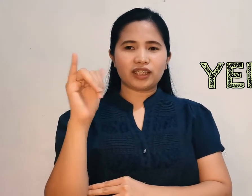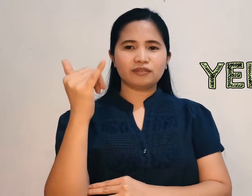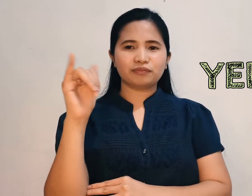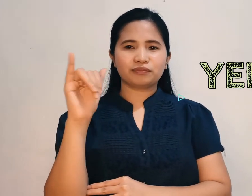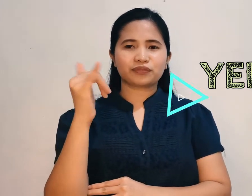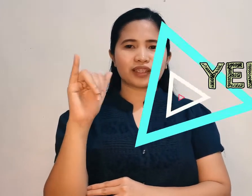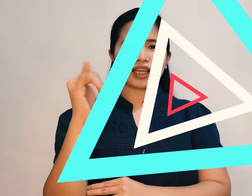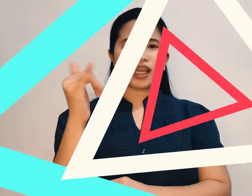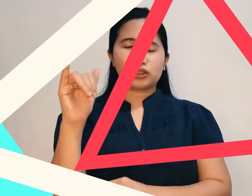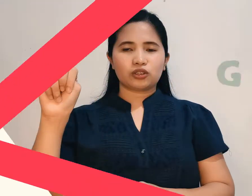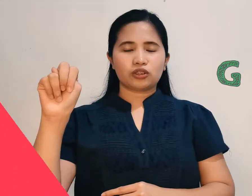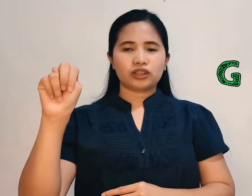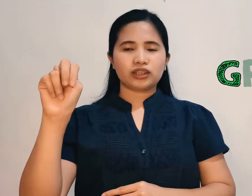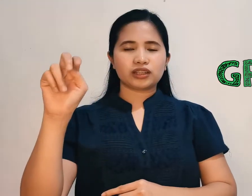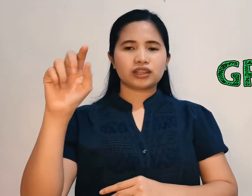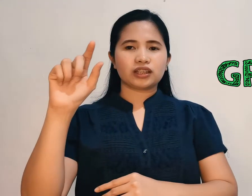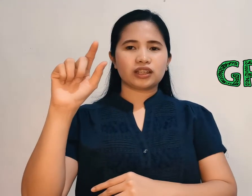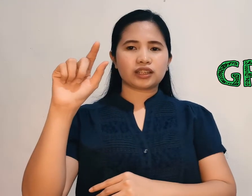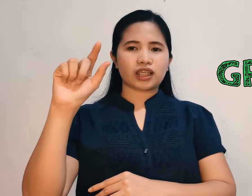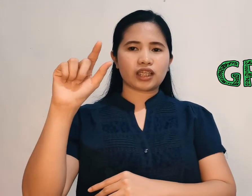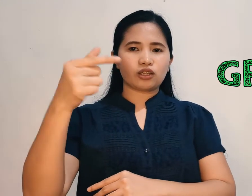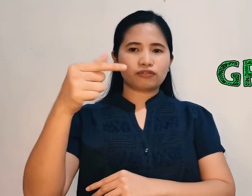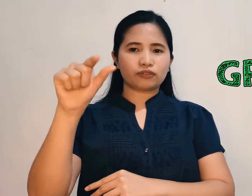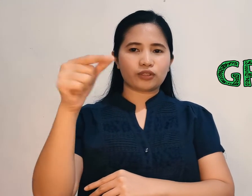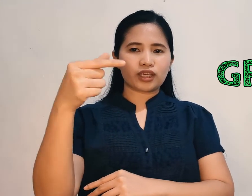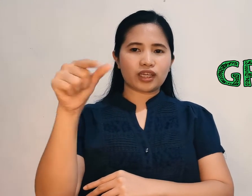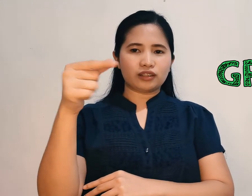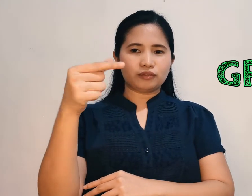Okay. So next, this is the sign of green.